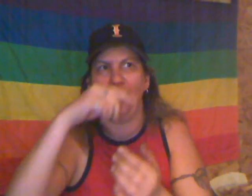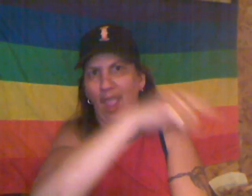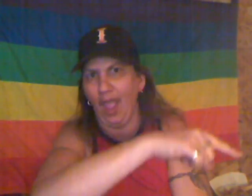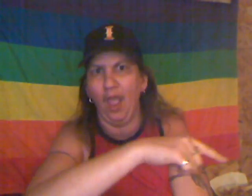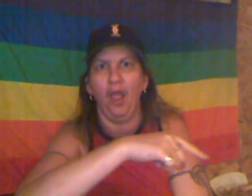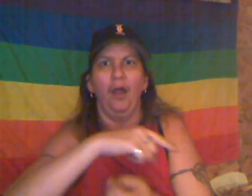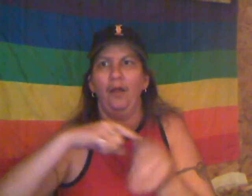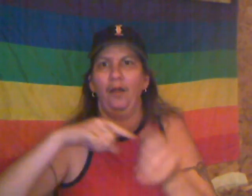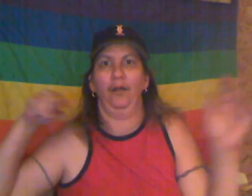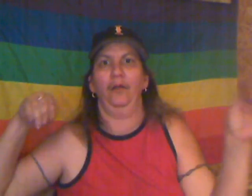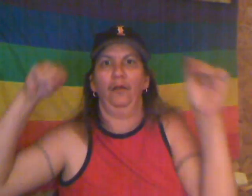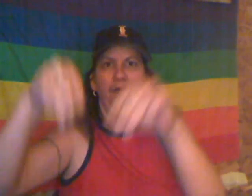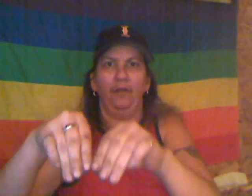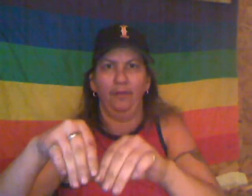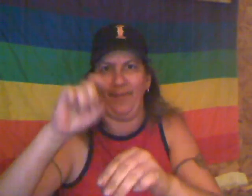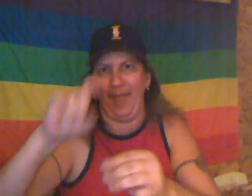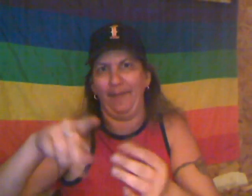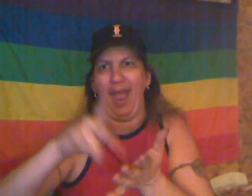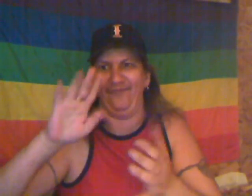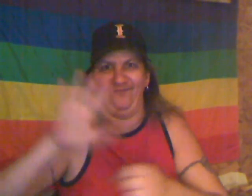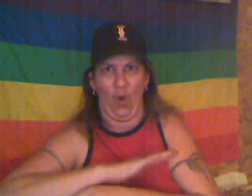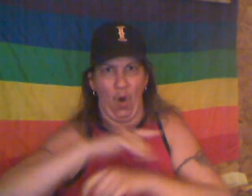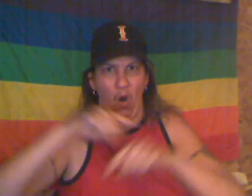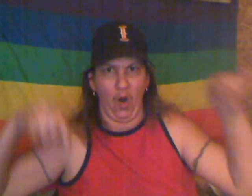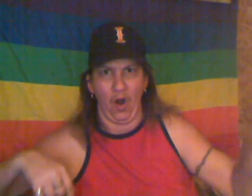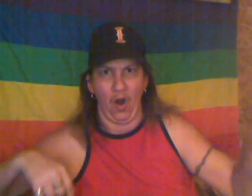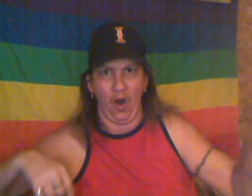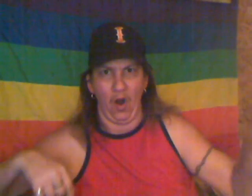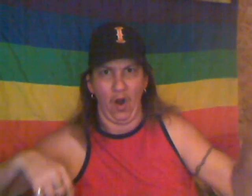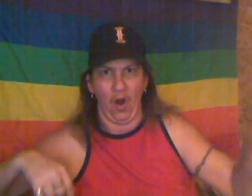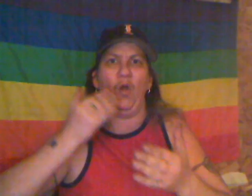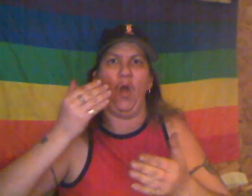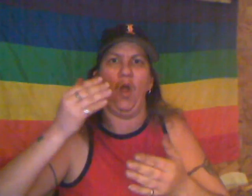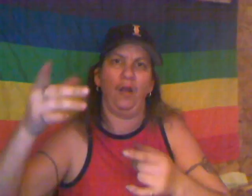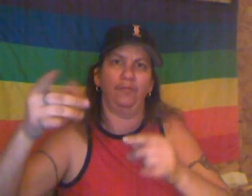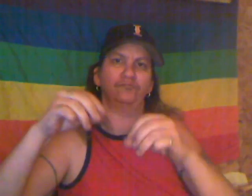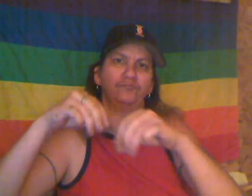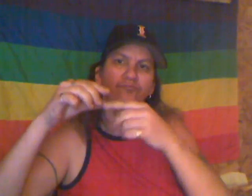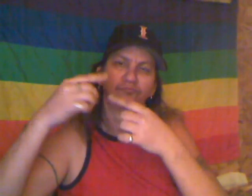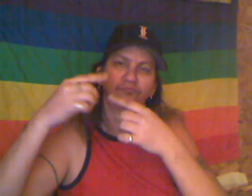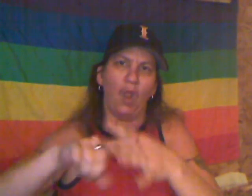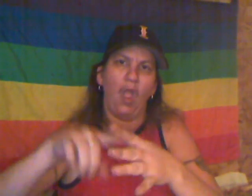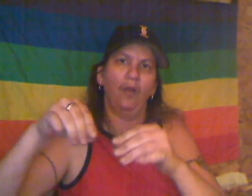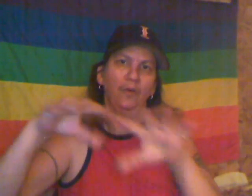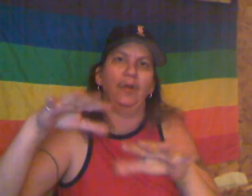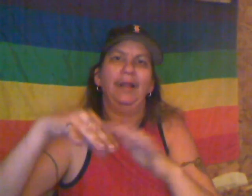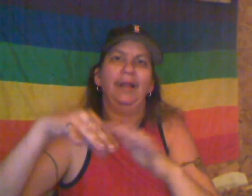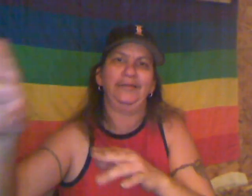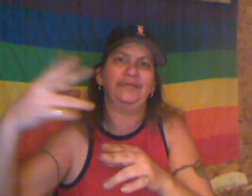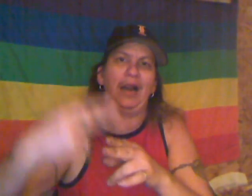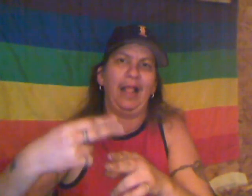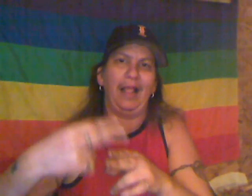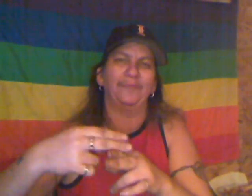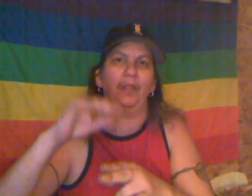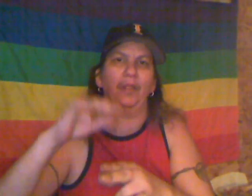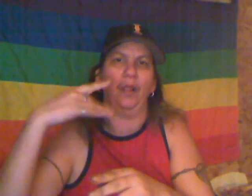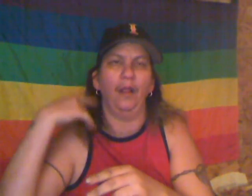exotic outer atmosphere of the sun, known as the heliosphere. Now, the heliosphere is full of ionized atoms, magnetic